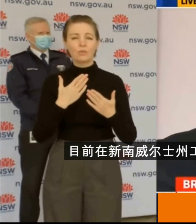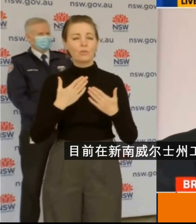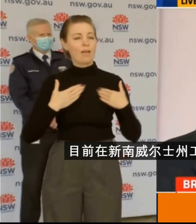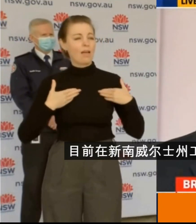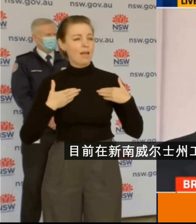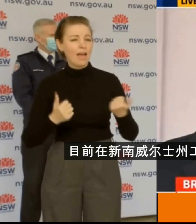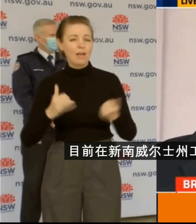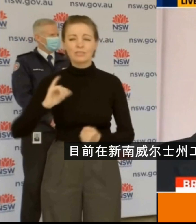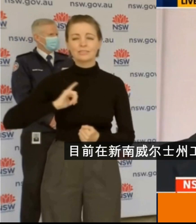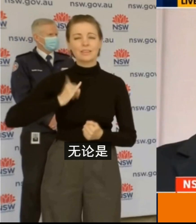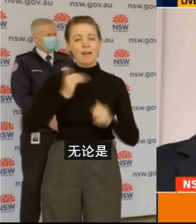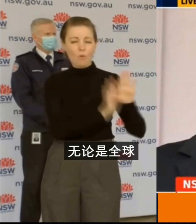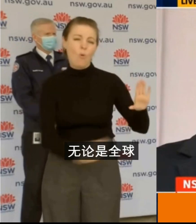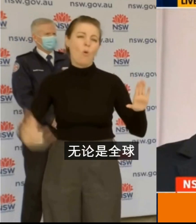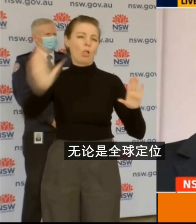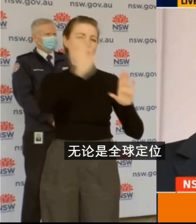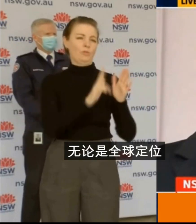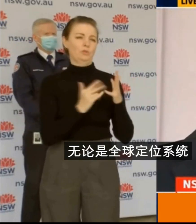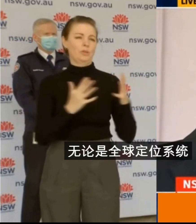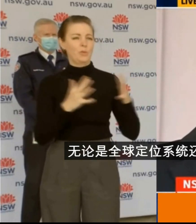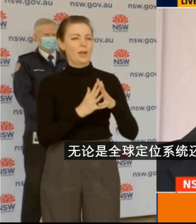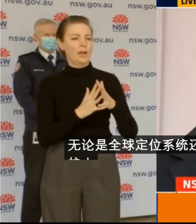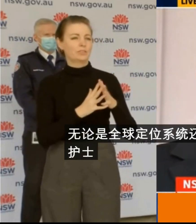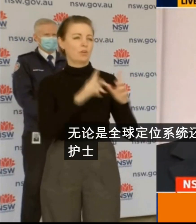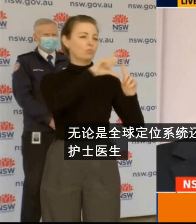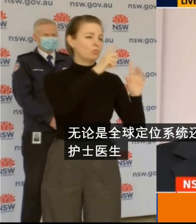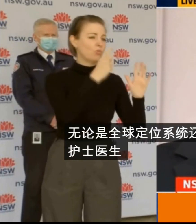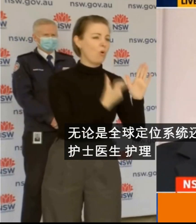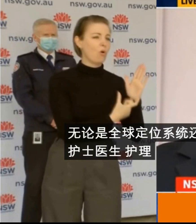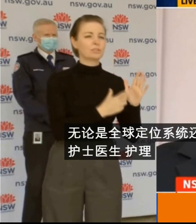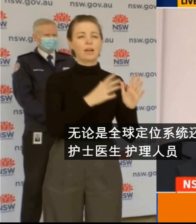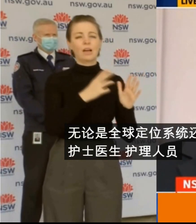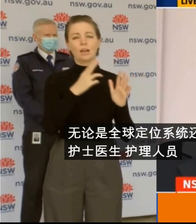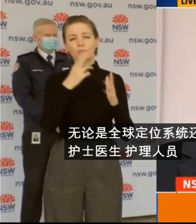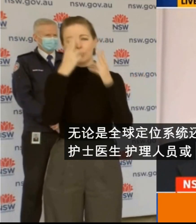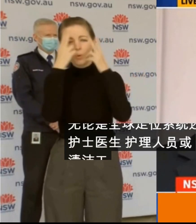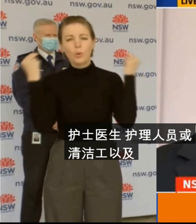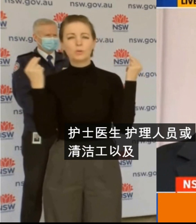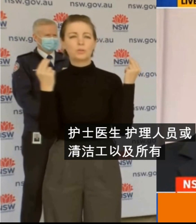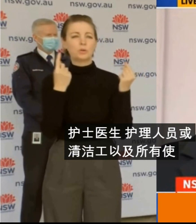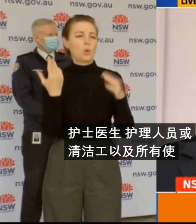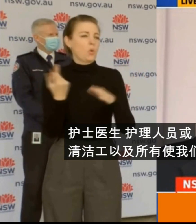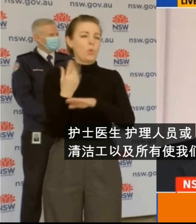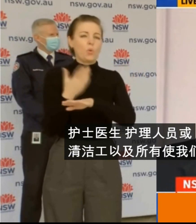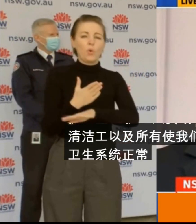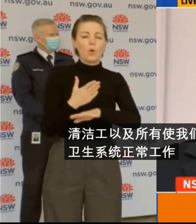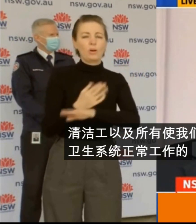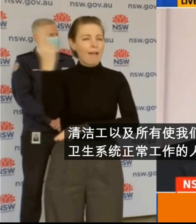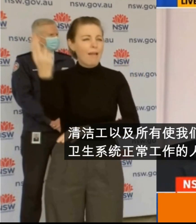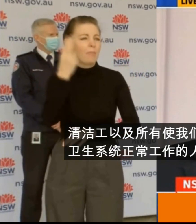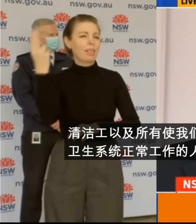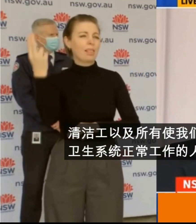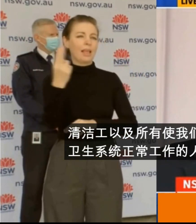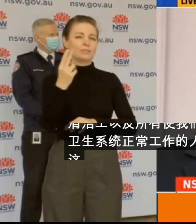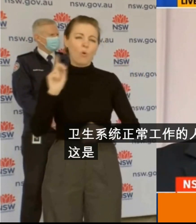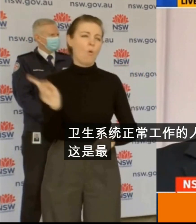across New South Wales at the moment, whether it's the GPs or whether it's the nurses, doctors, paramedics, or the cleaners, and all the people who make our health system